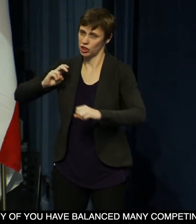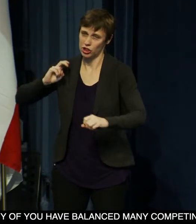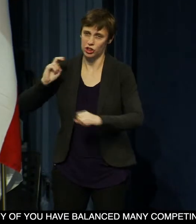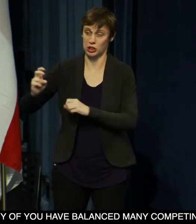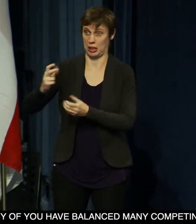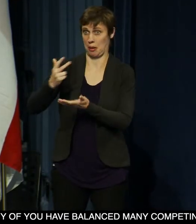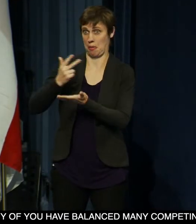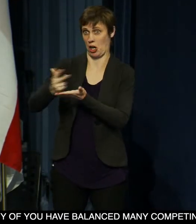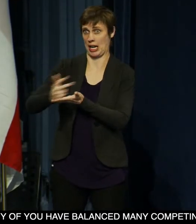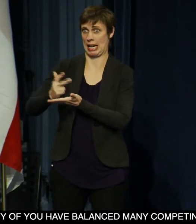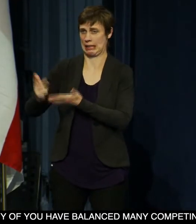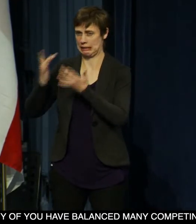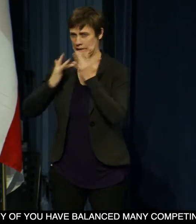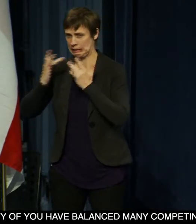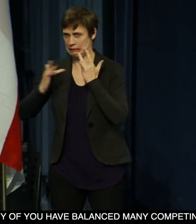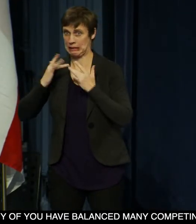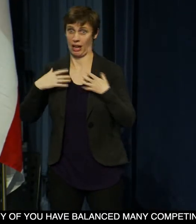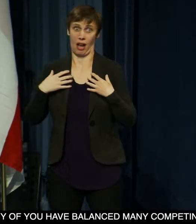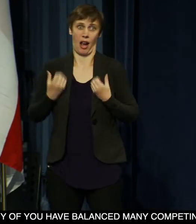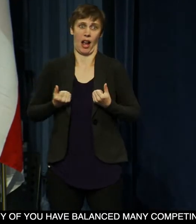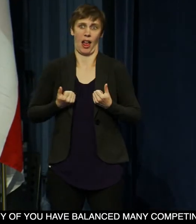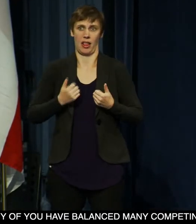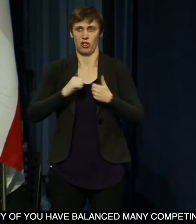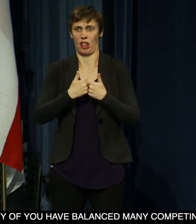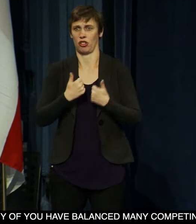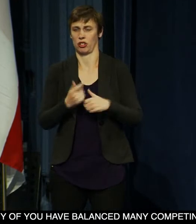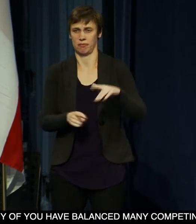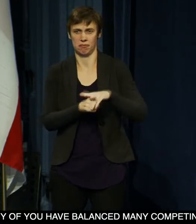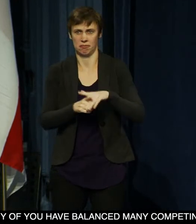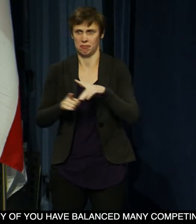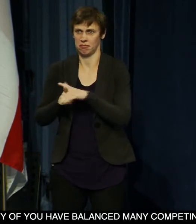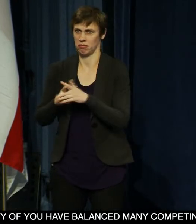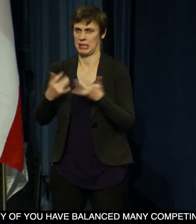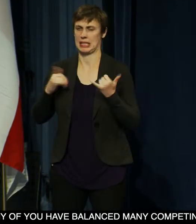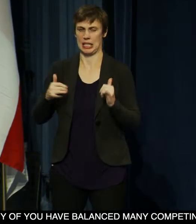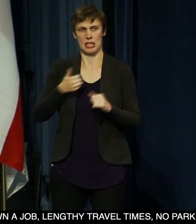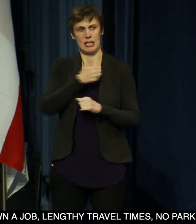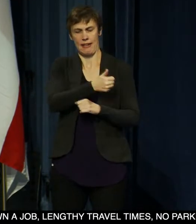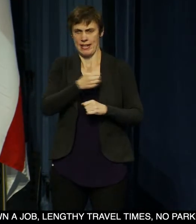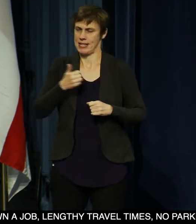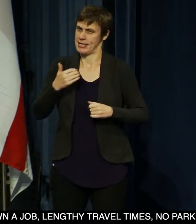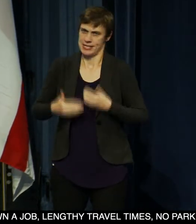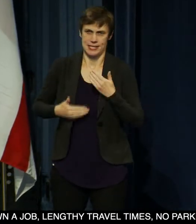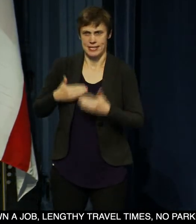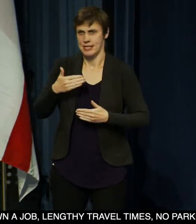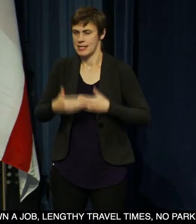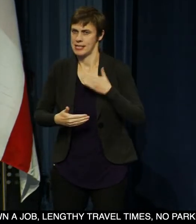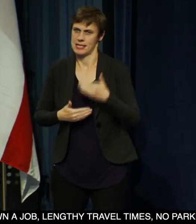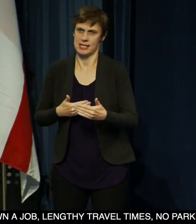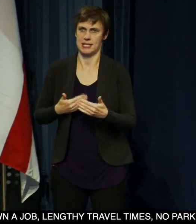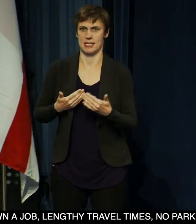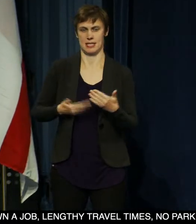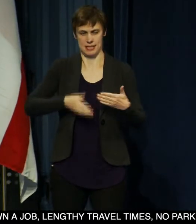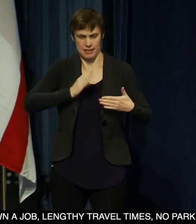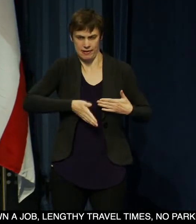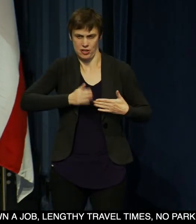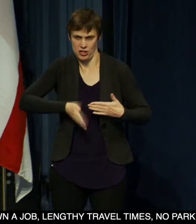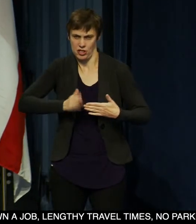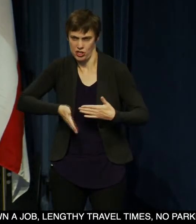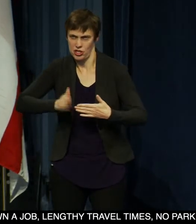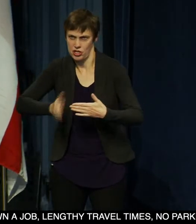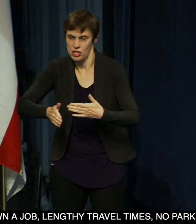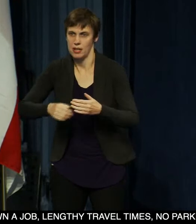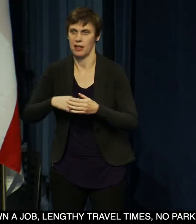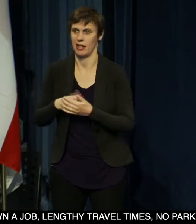parking, and health challenges. You still manage to meet deadlines, stay on top of your workload, make it through late nights of